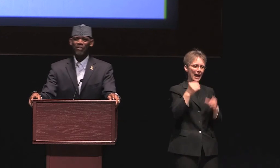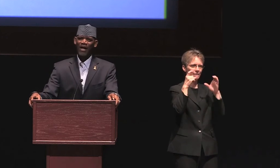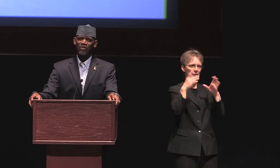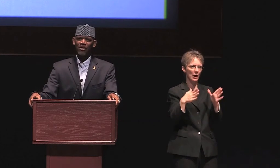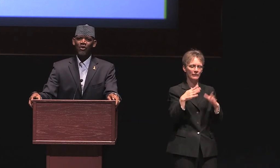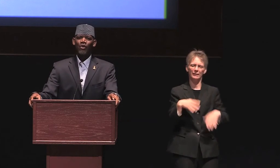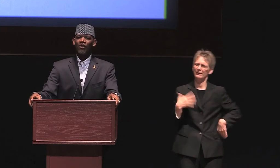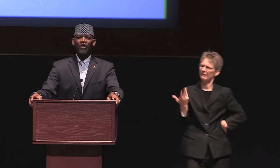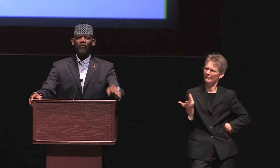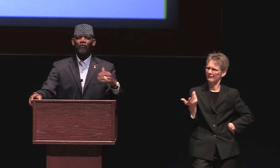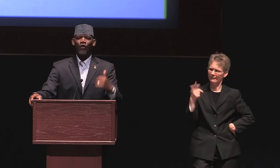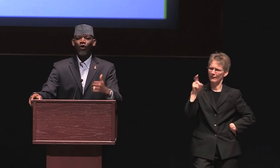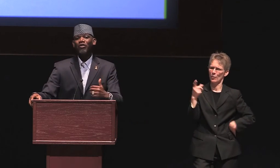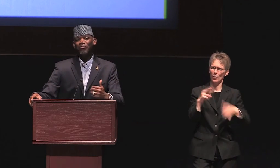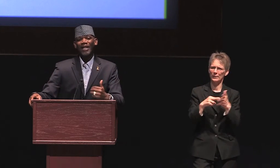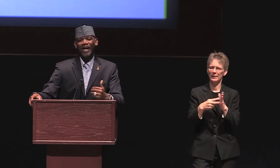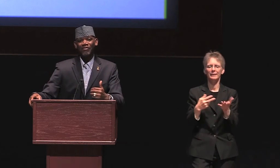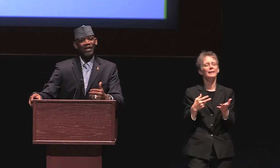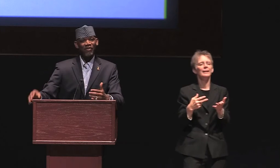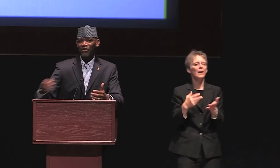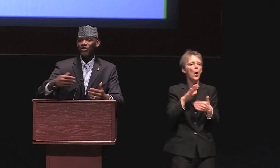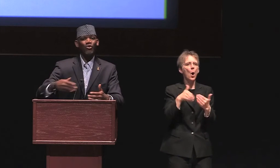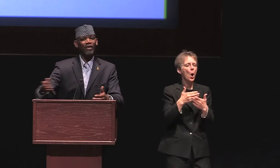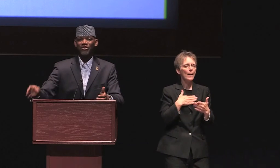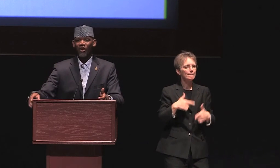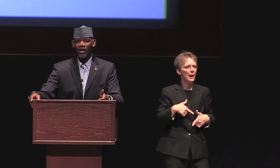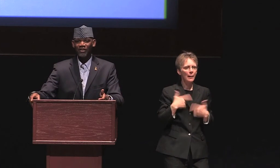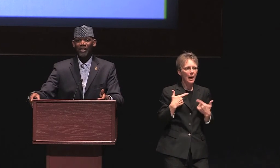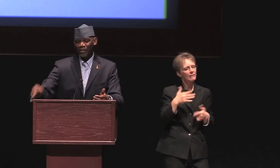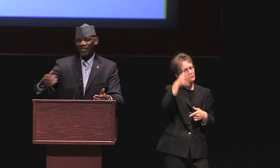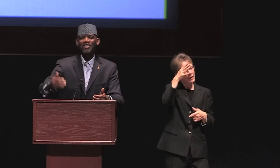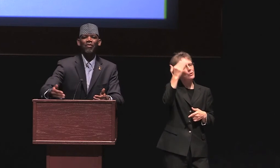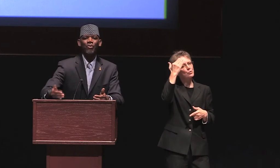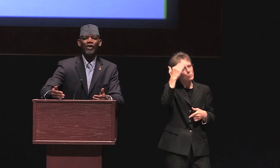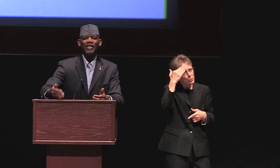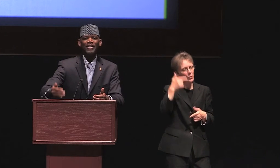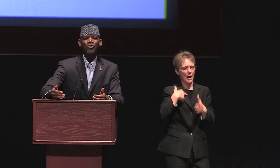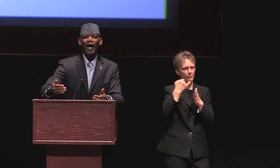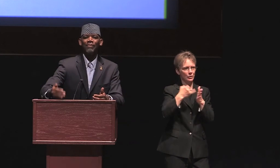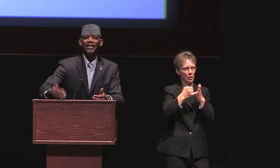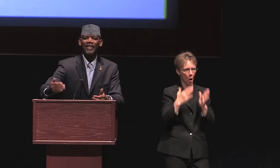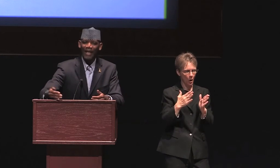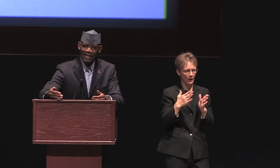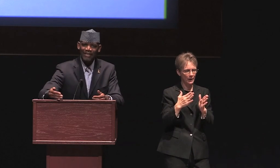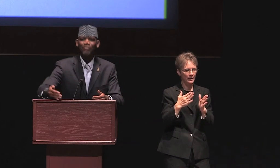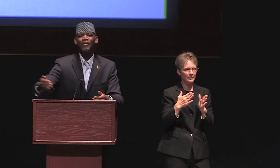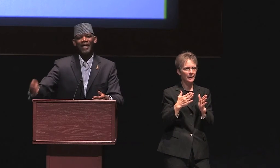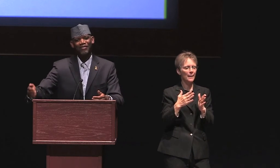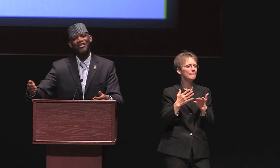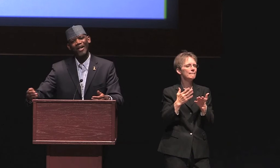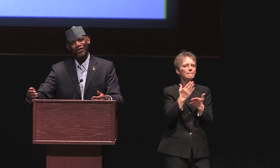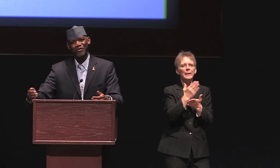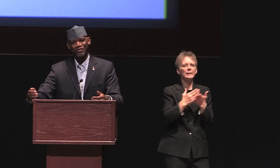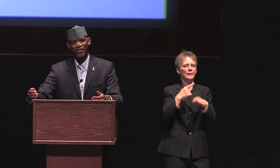that about? Well, for all of my life, my father knew I was an artist, but at some point he knew I became